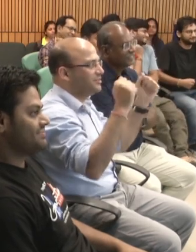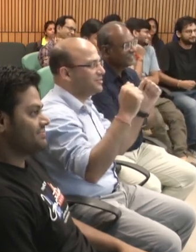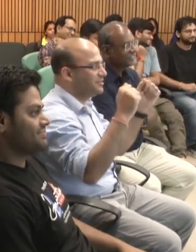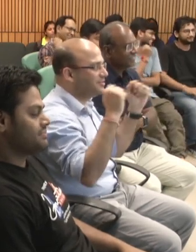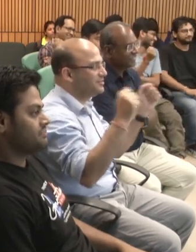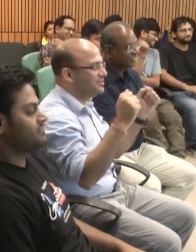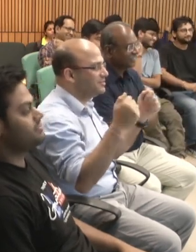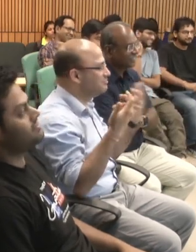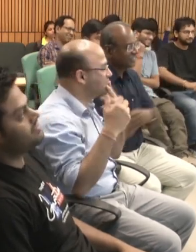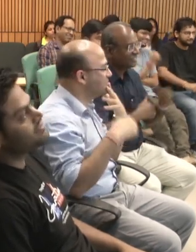Confident.